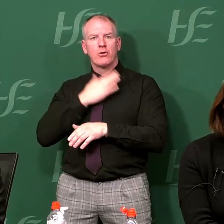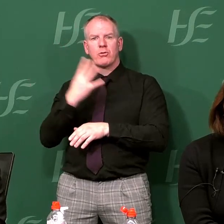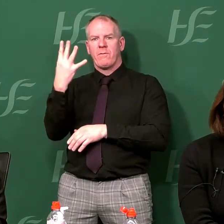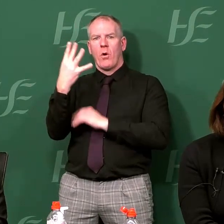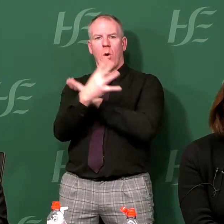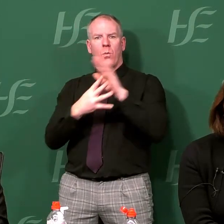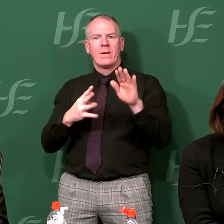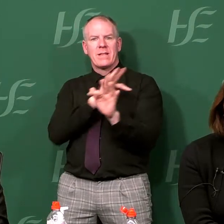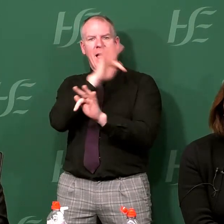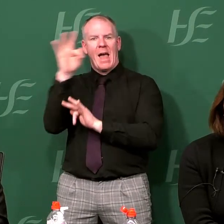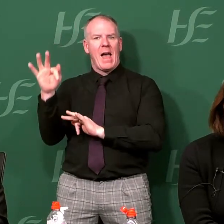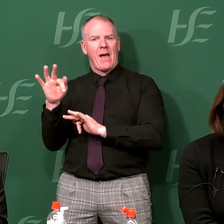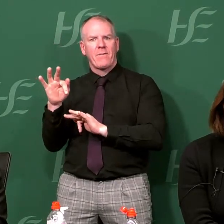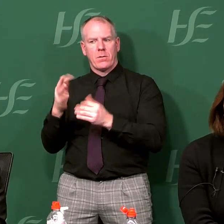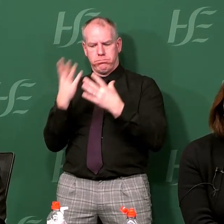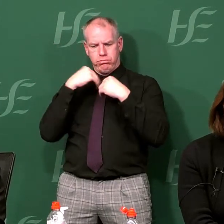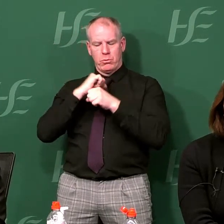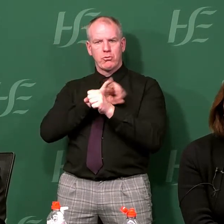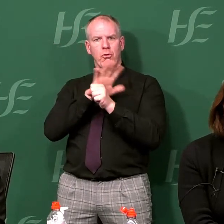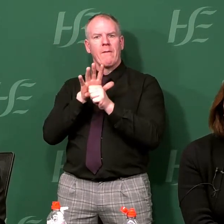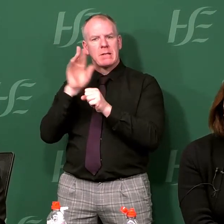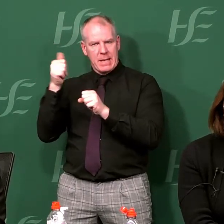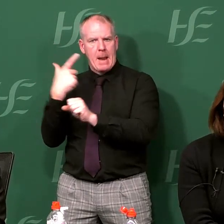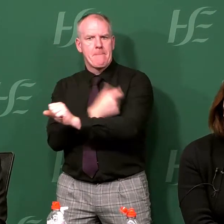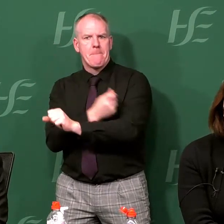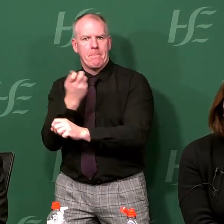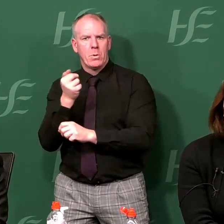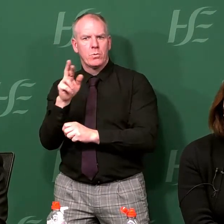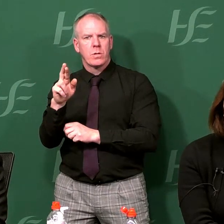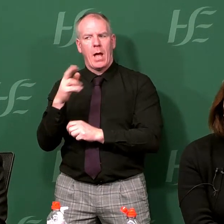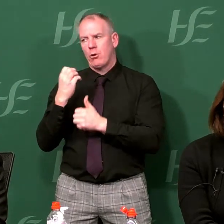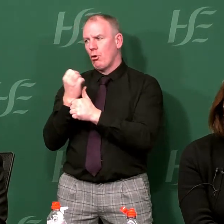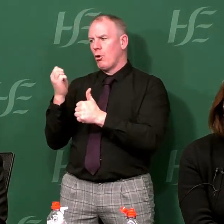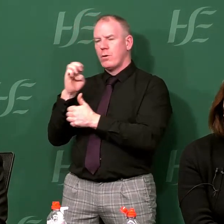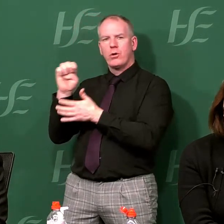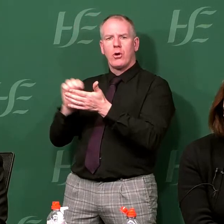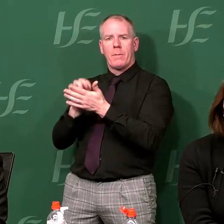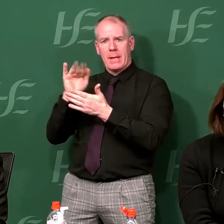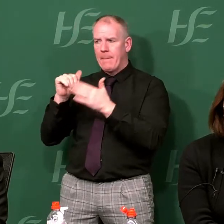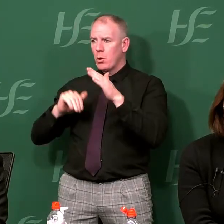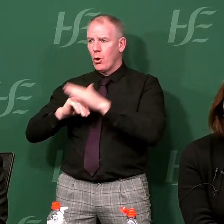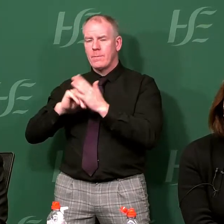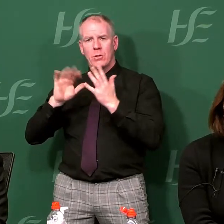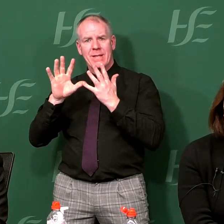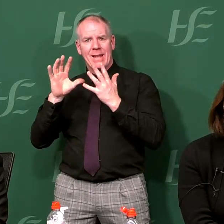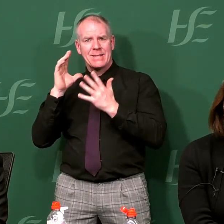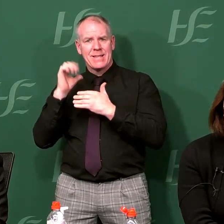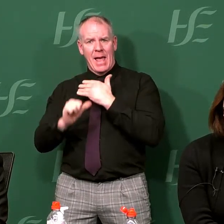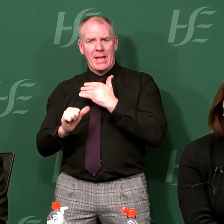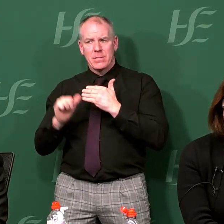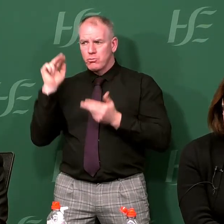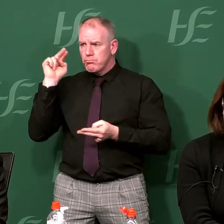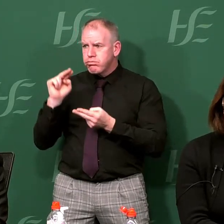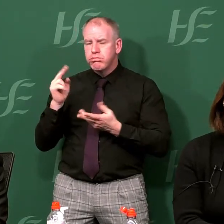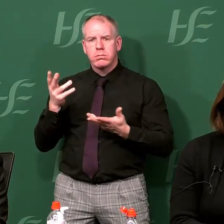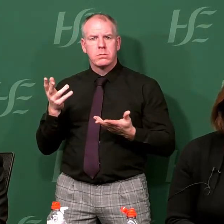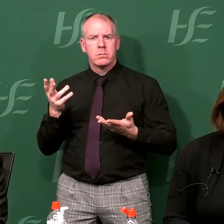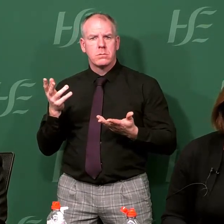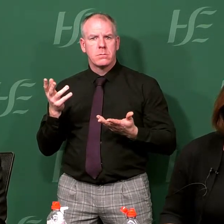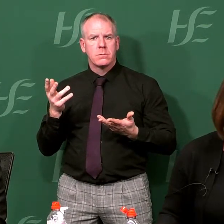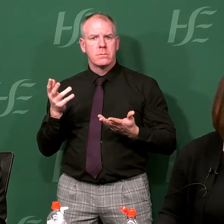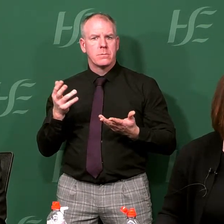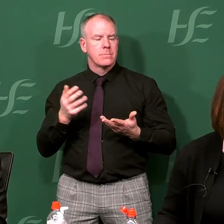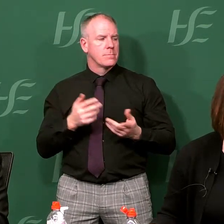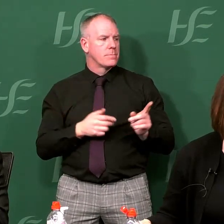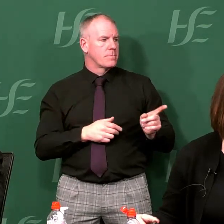weeks after infection. I know somewhere other places in Europe, it's as little as 10 days. So just